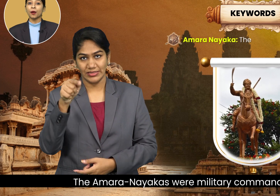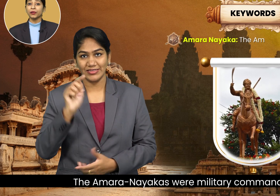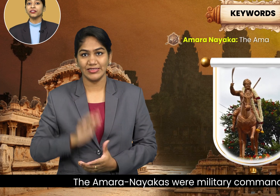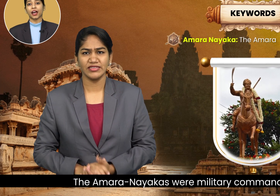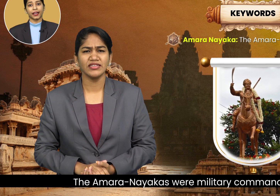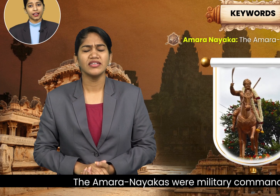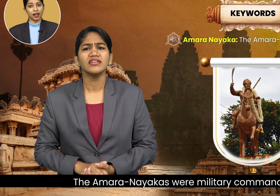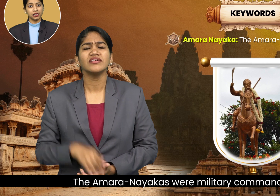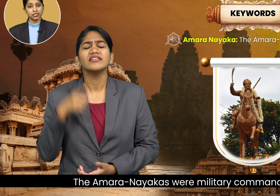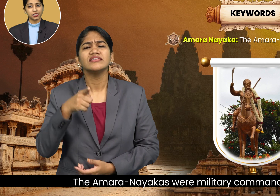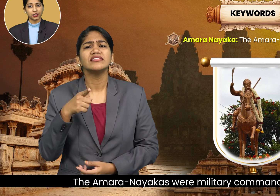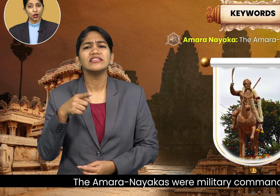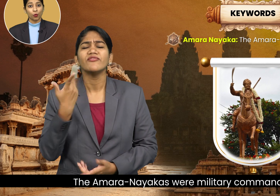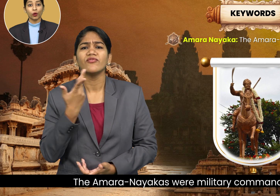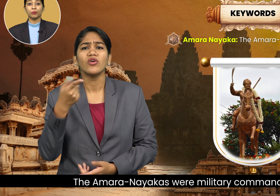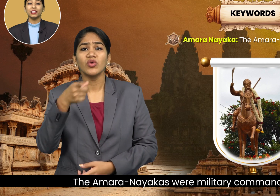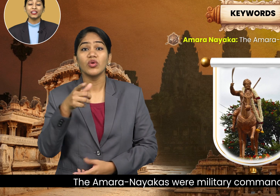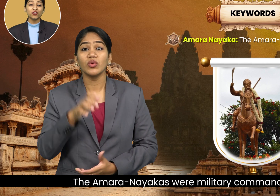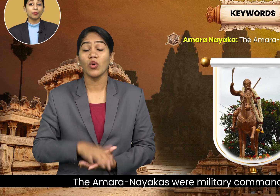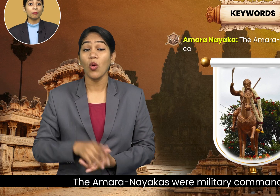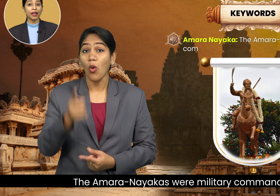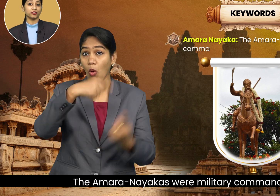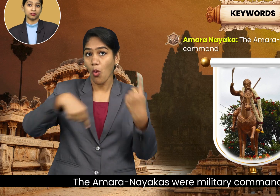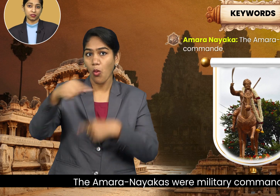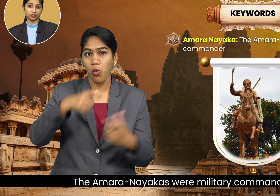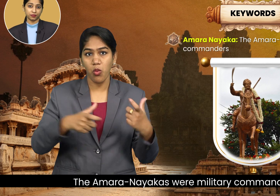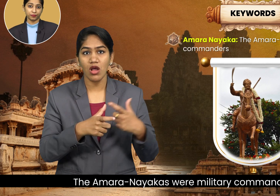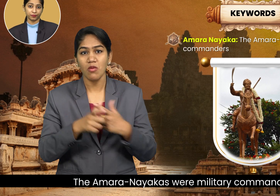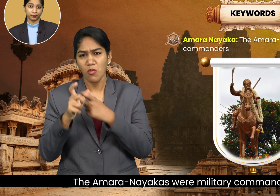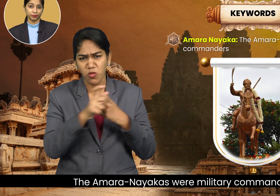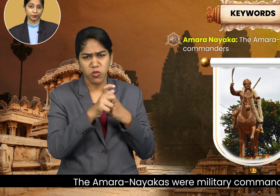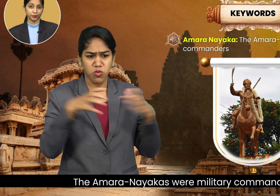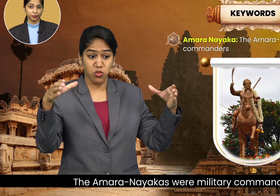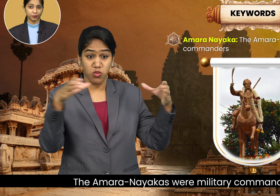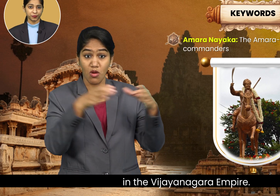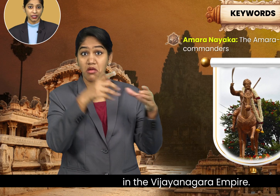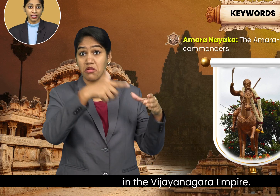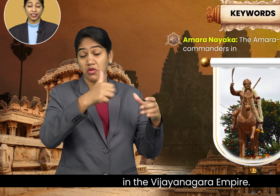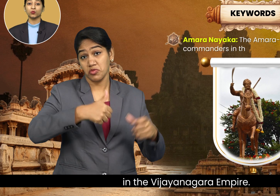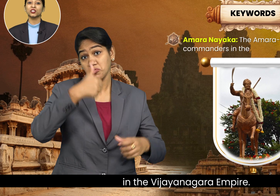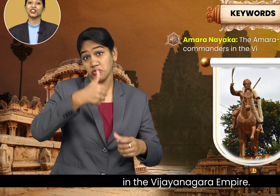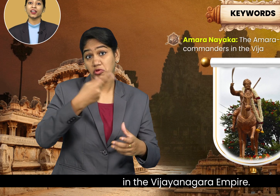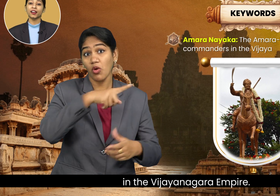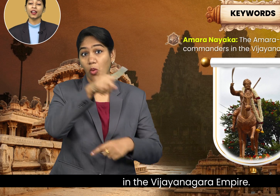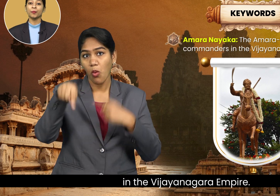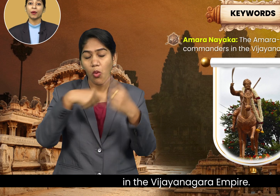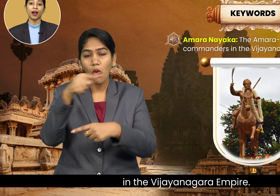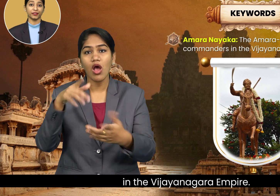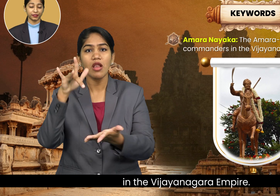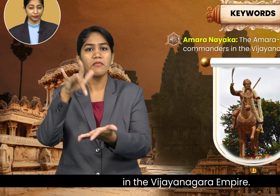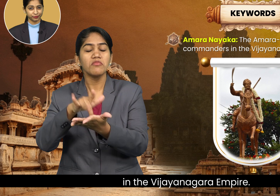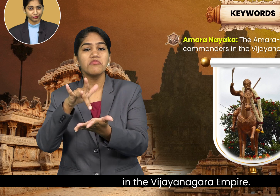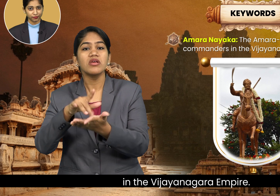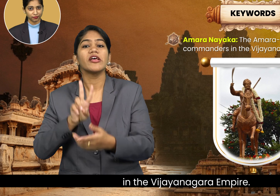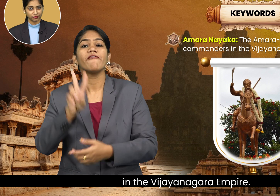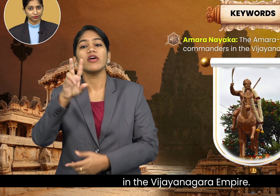The Nayakas were military commanders in the Vijayanagara